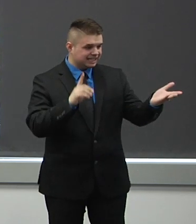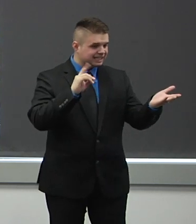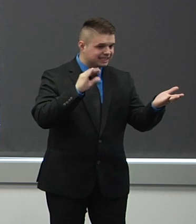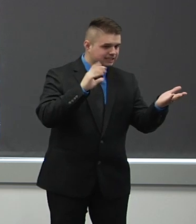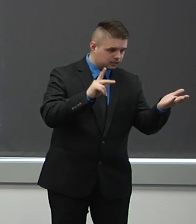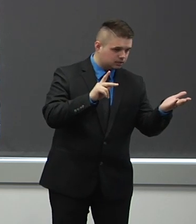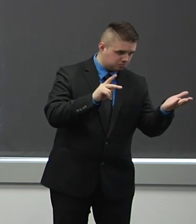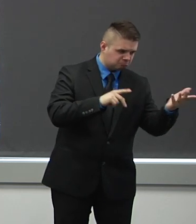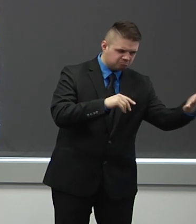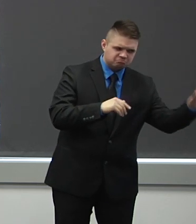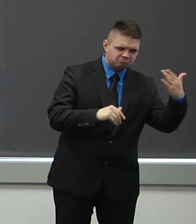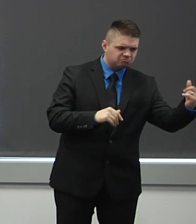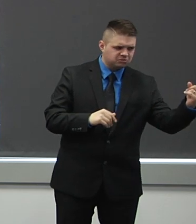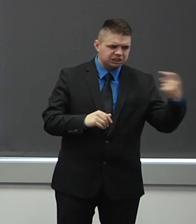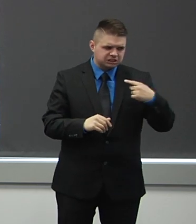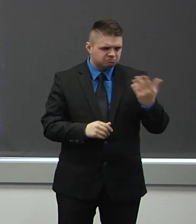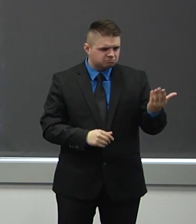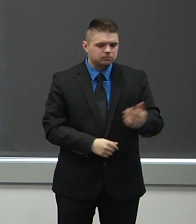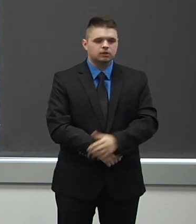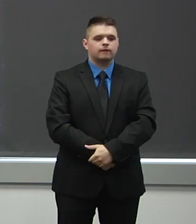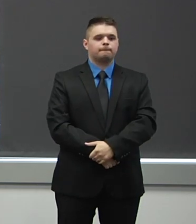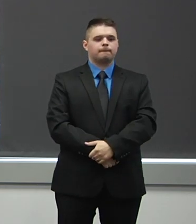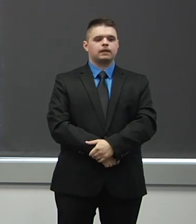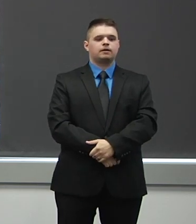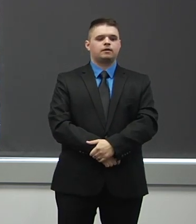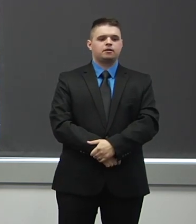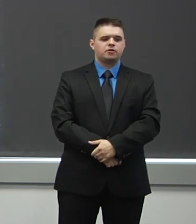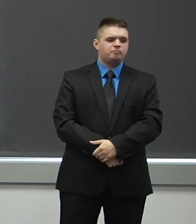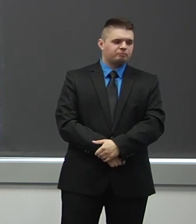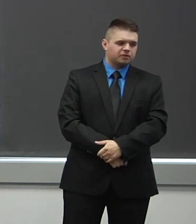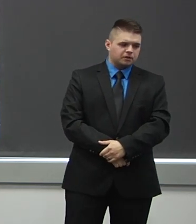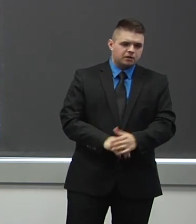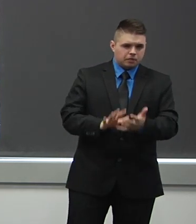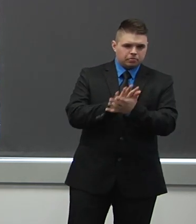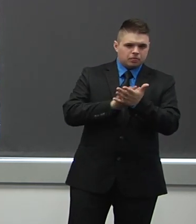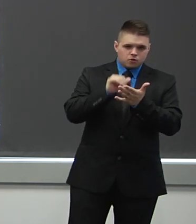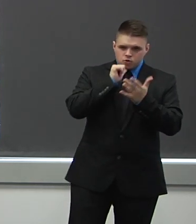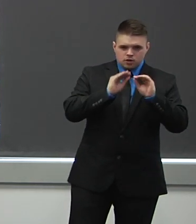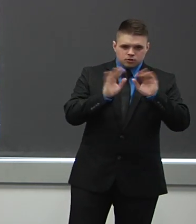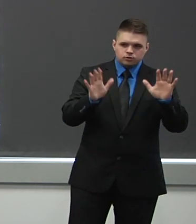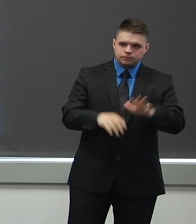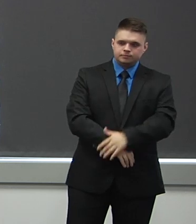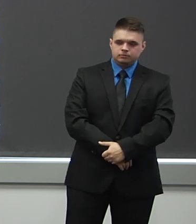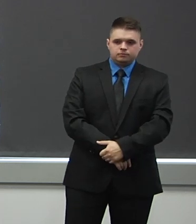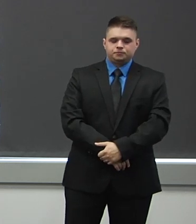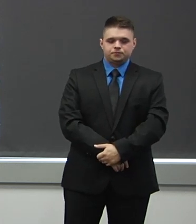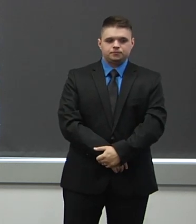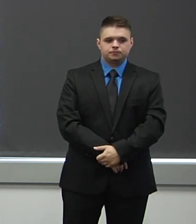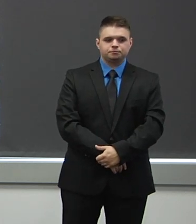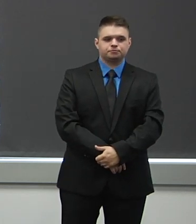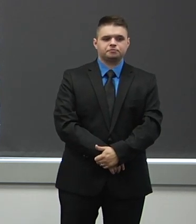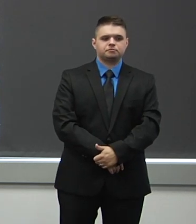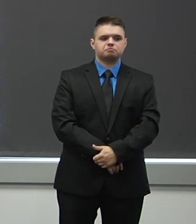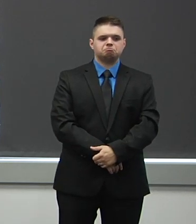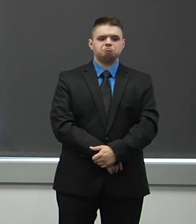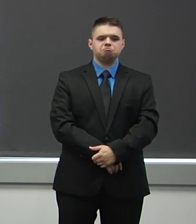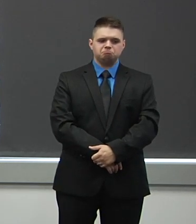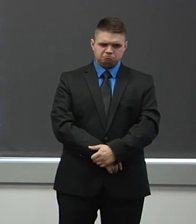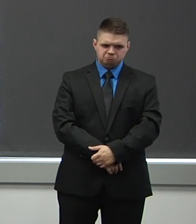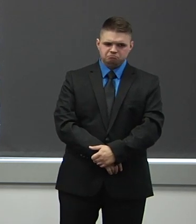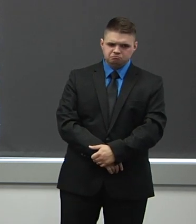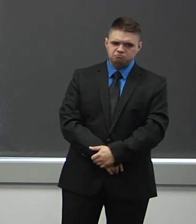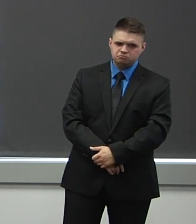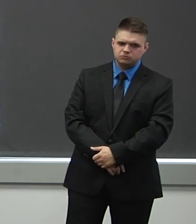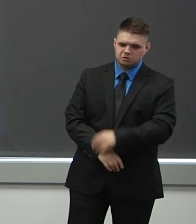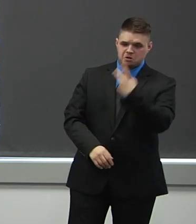I have questions for Governor Brown, and I'll combine them into one. The first is why